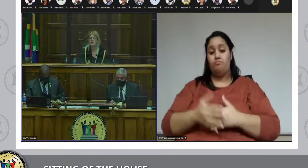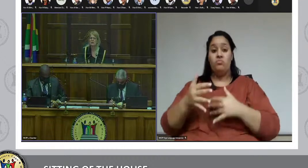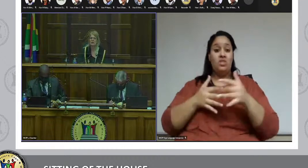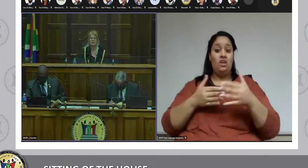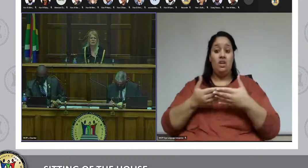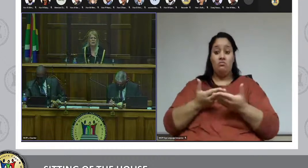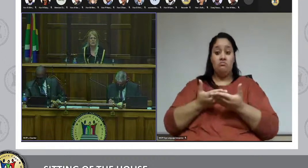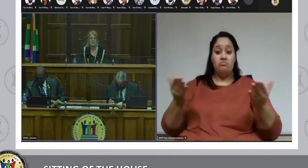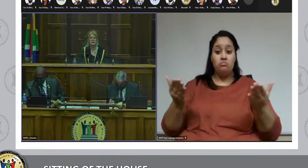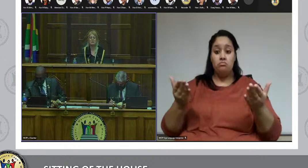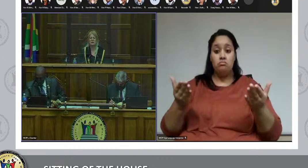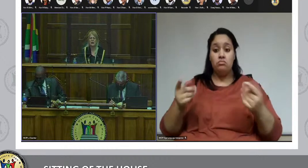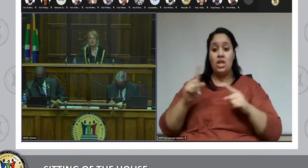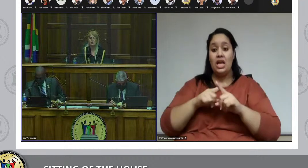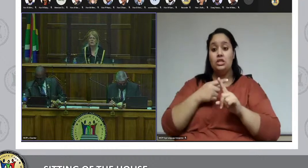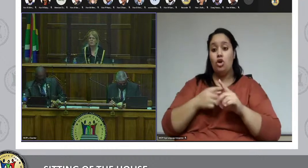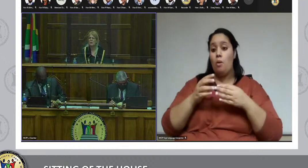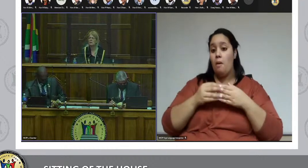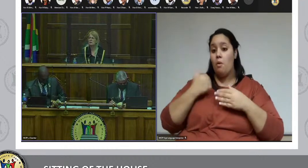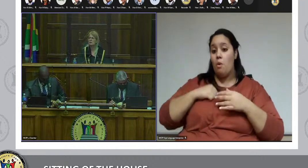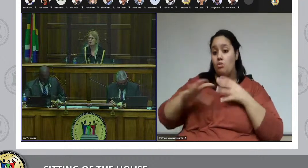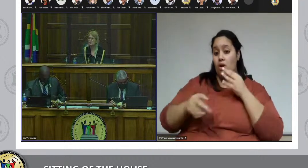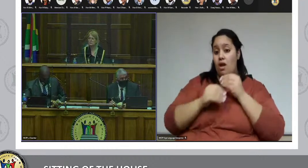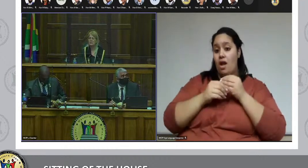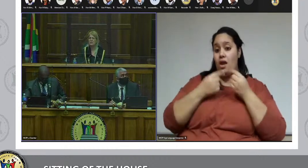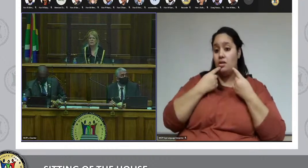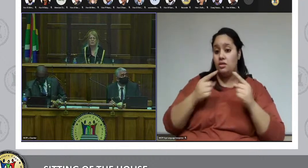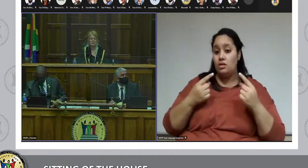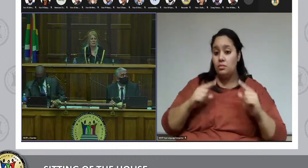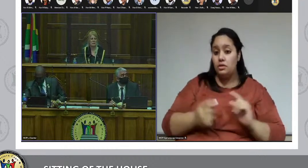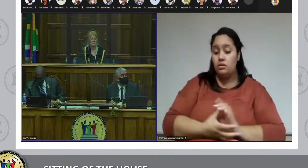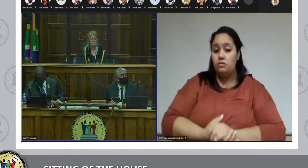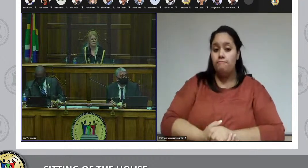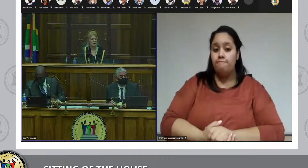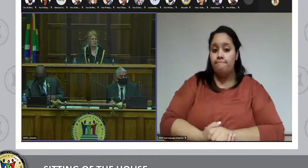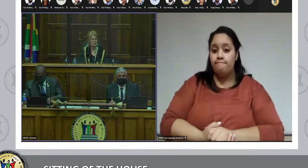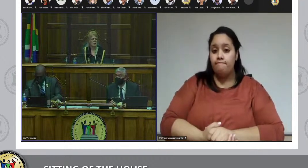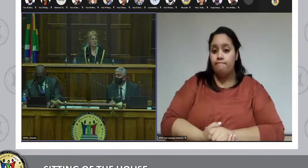any Executive members that would like to respond?